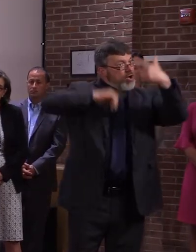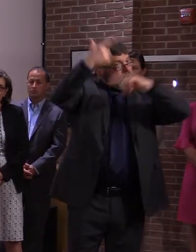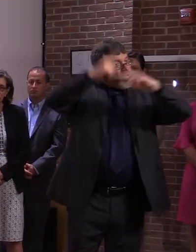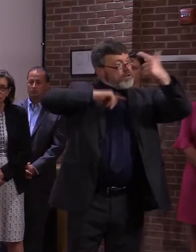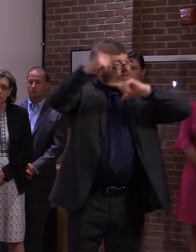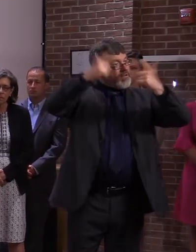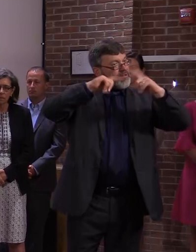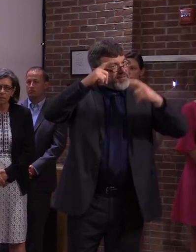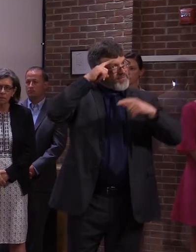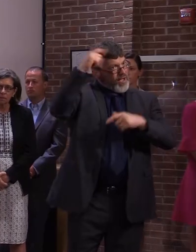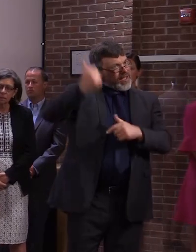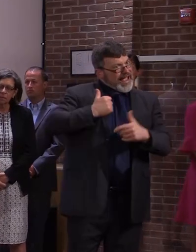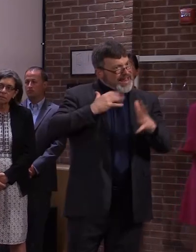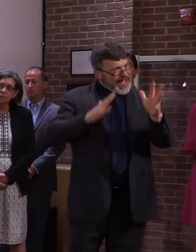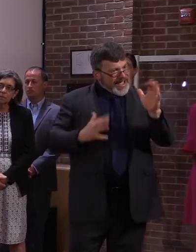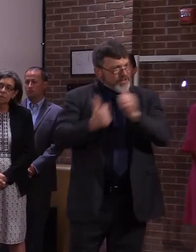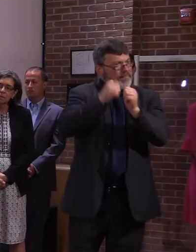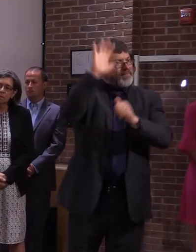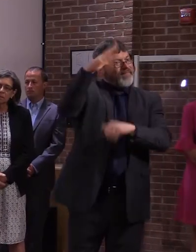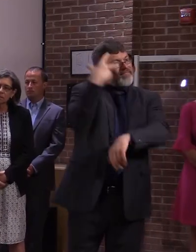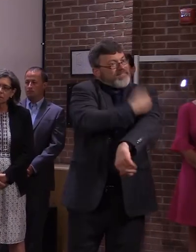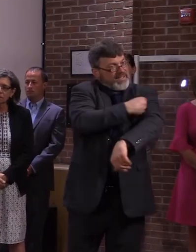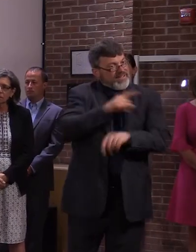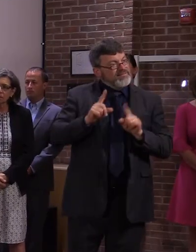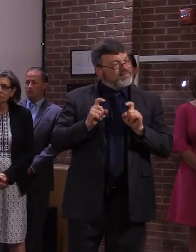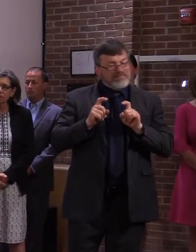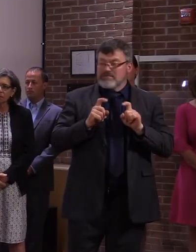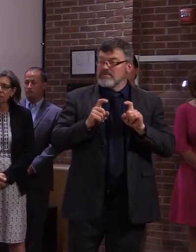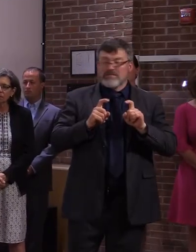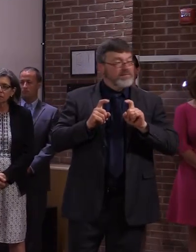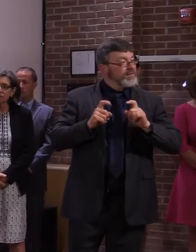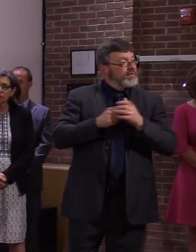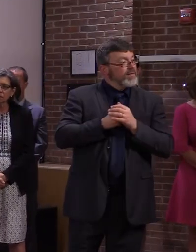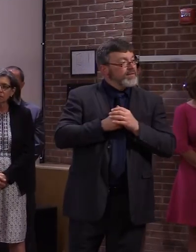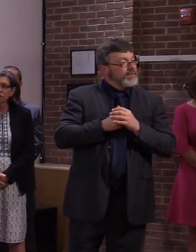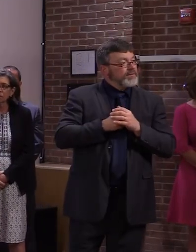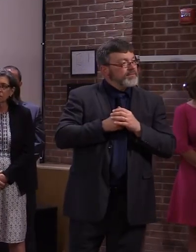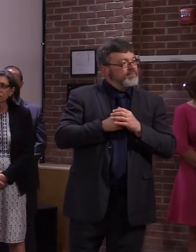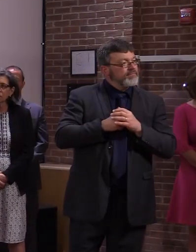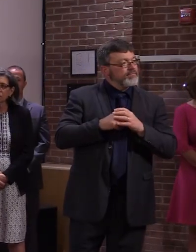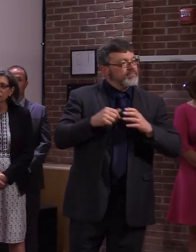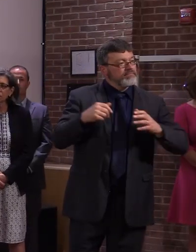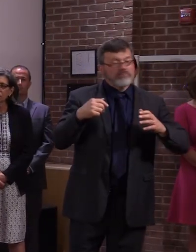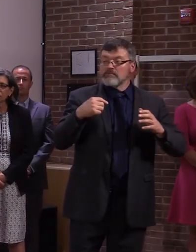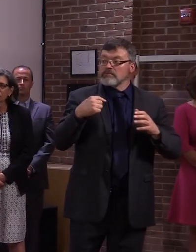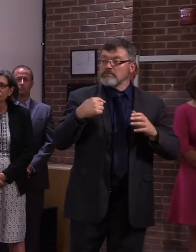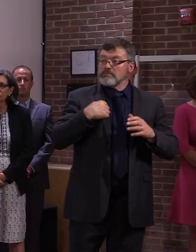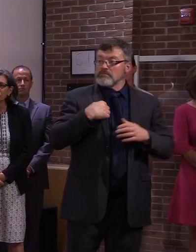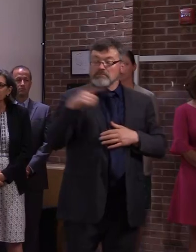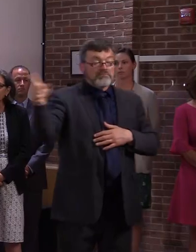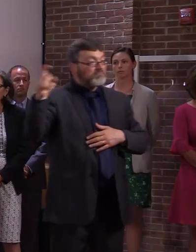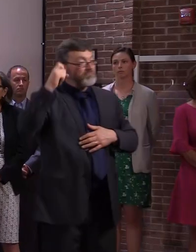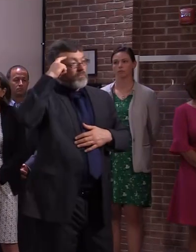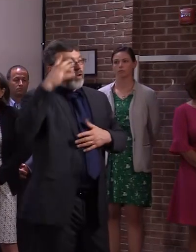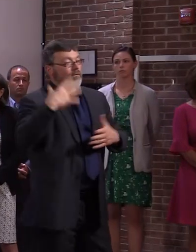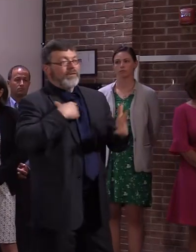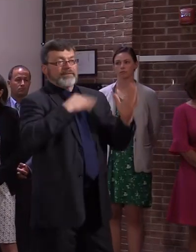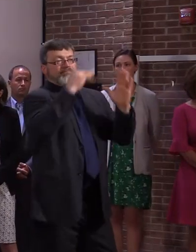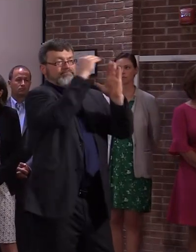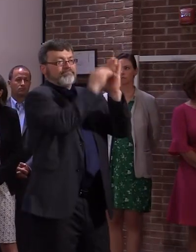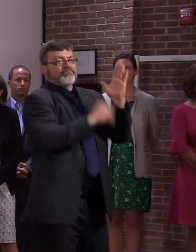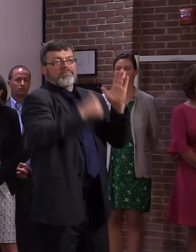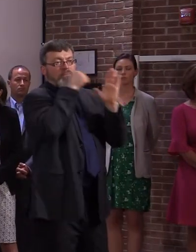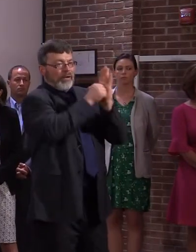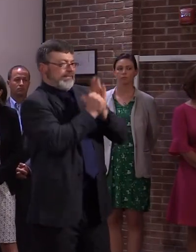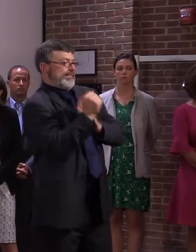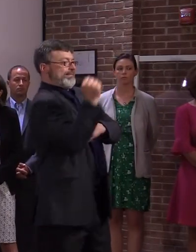vaccines? Yeah, as you know, Mike, we did send a letter to the White House. We haven't received a response at this point in time. Obviously,